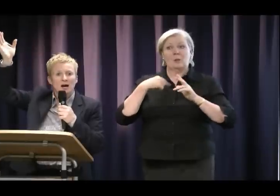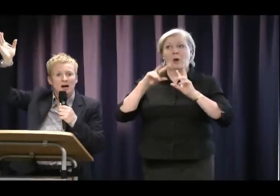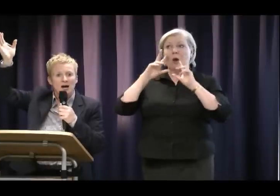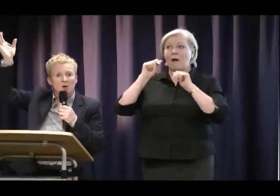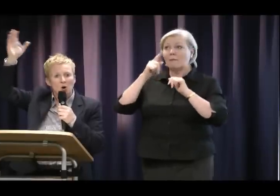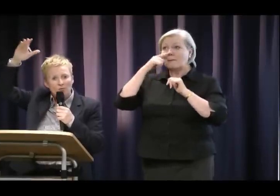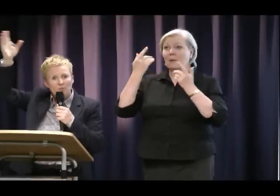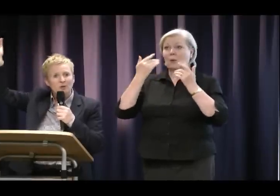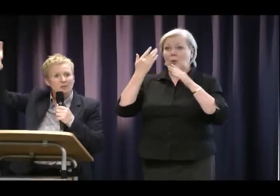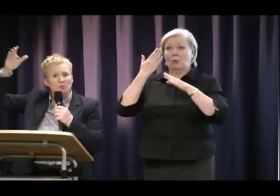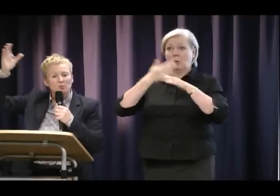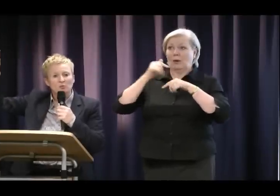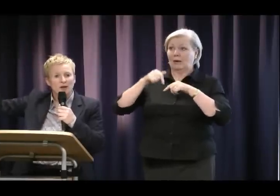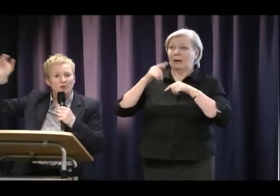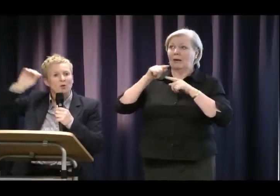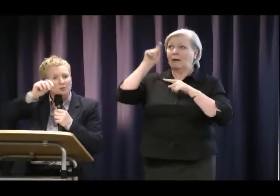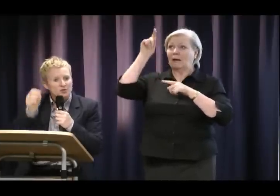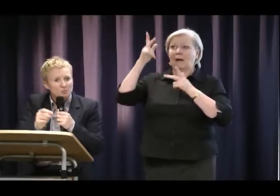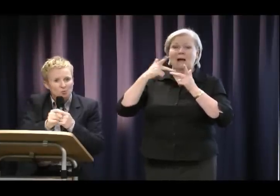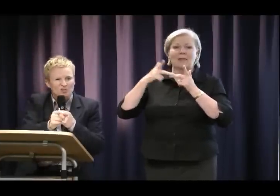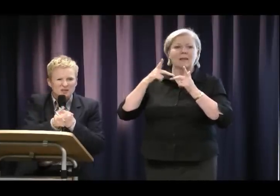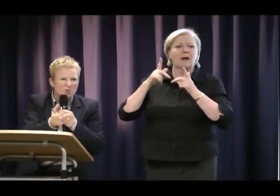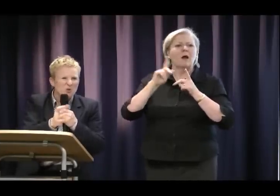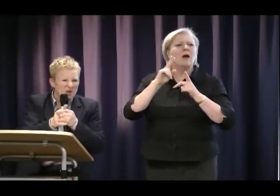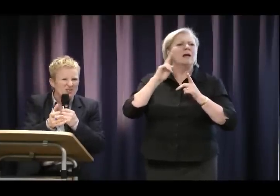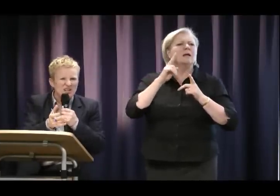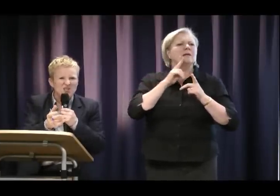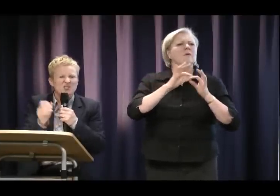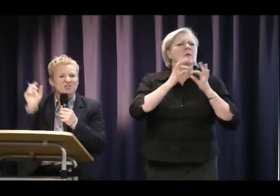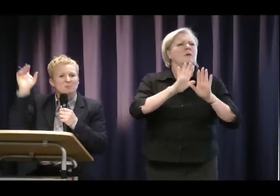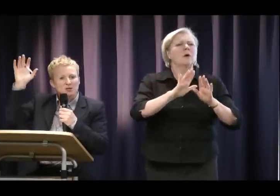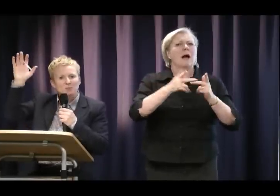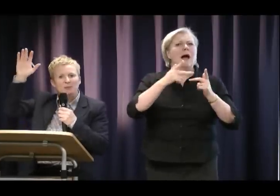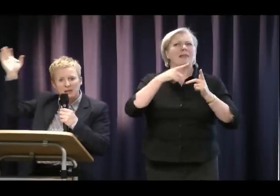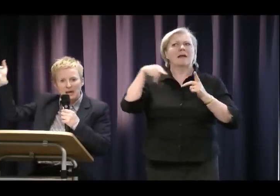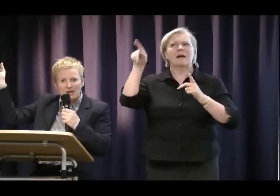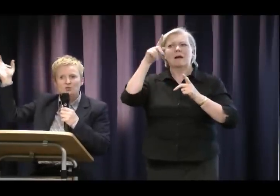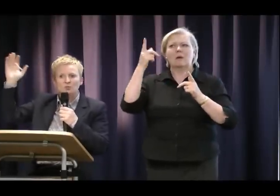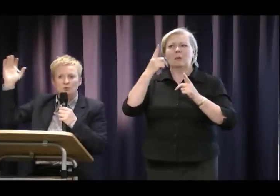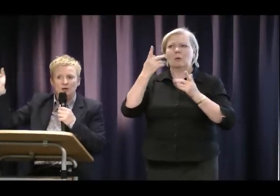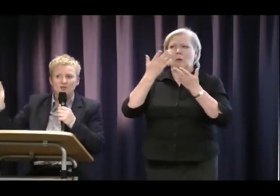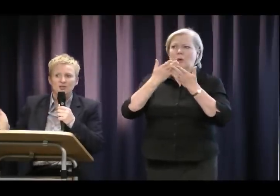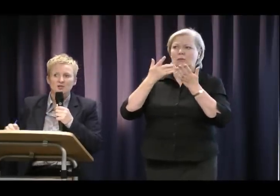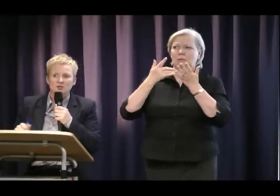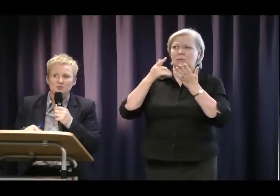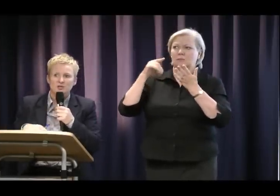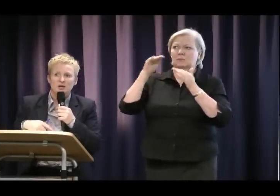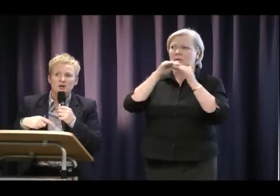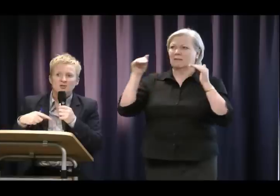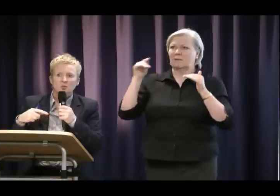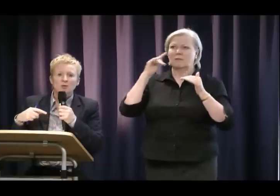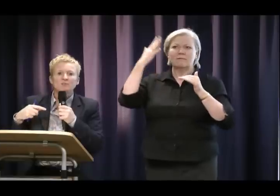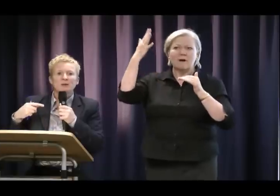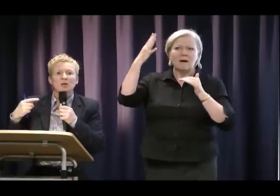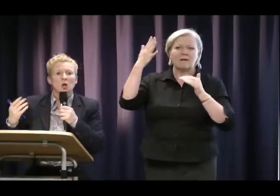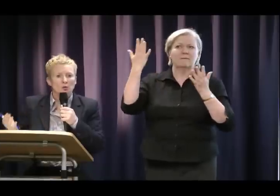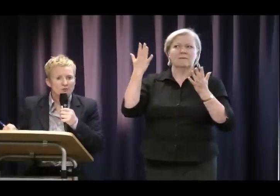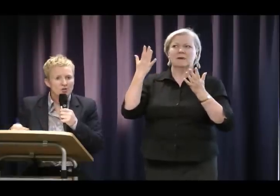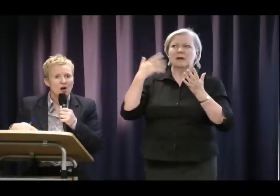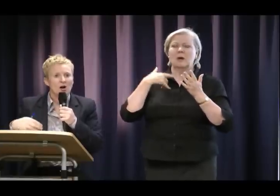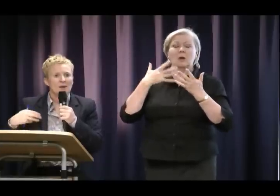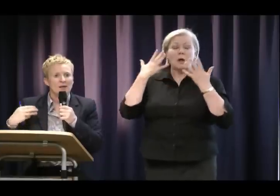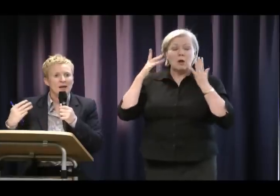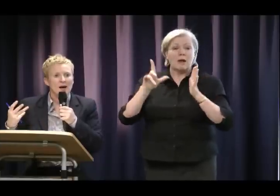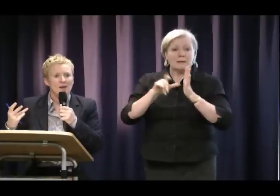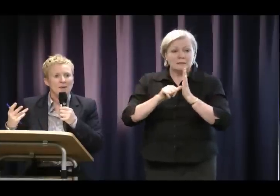tenancies of the people that, not the small deaf organisations as much, but the larger organisations. So we spend a lot